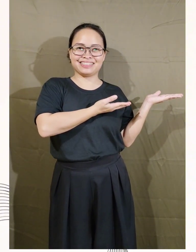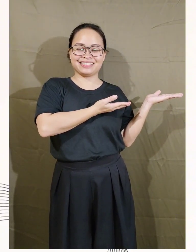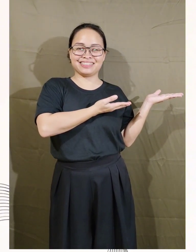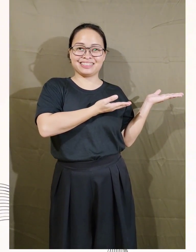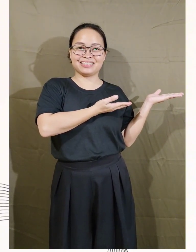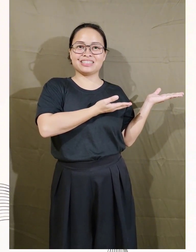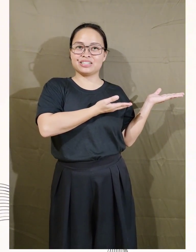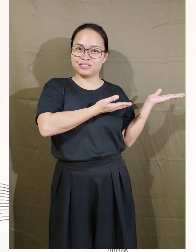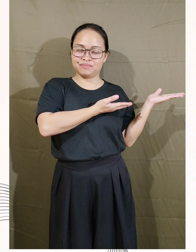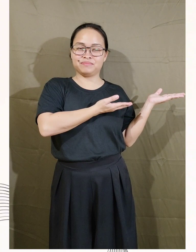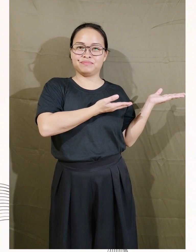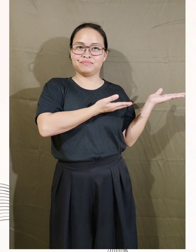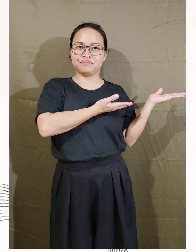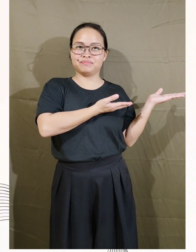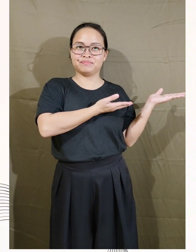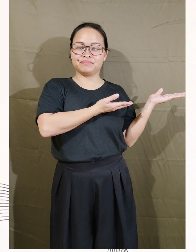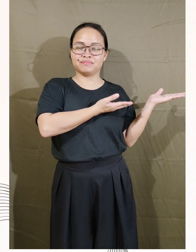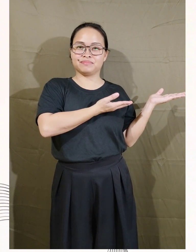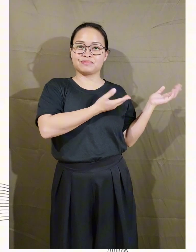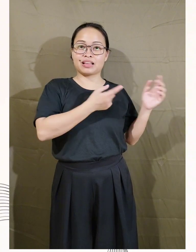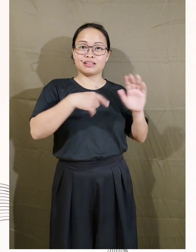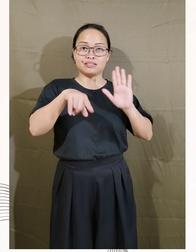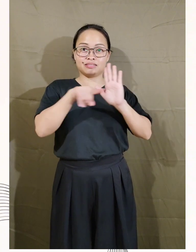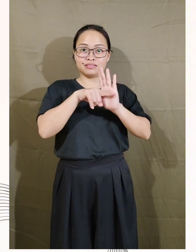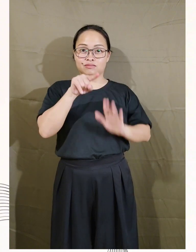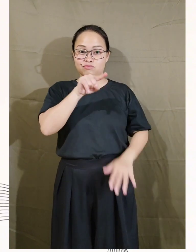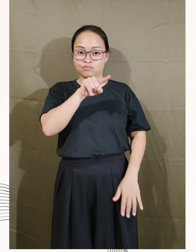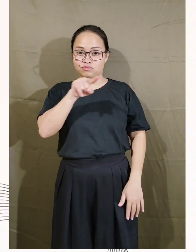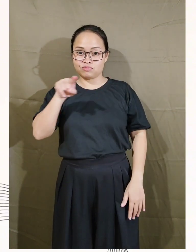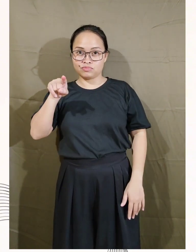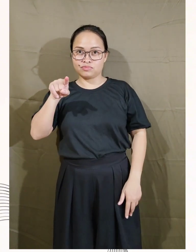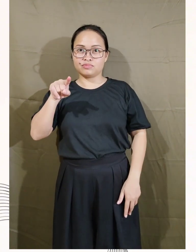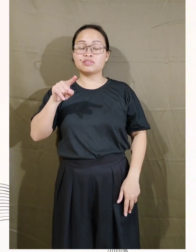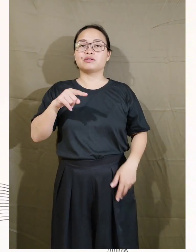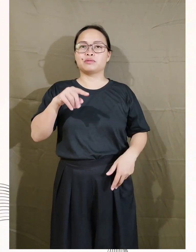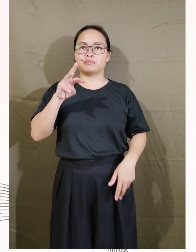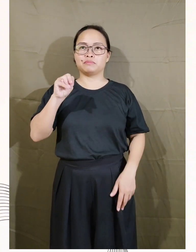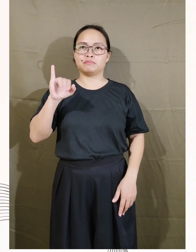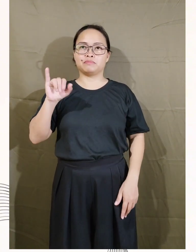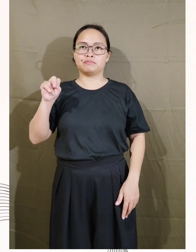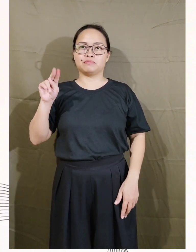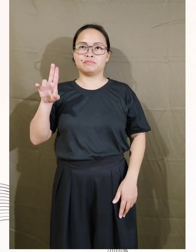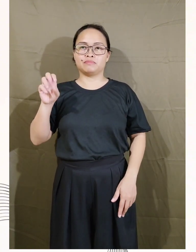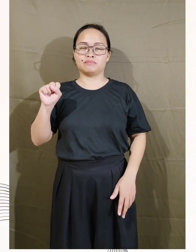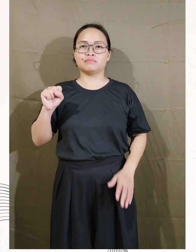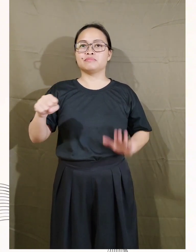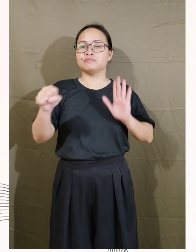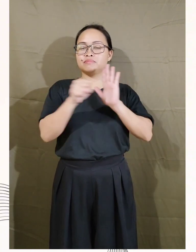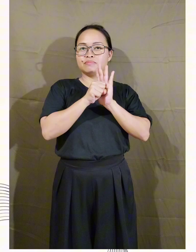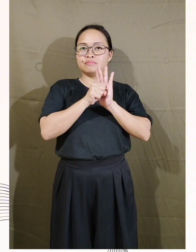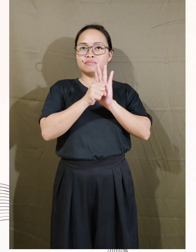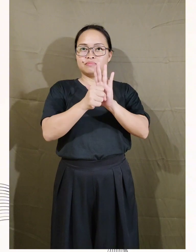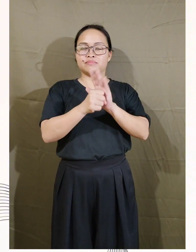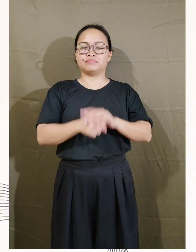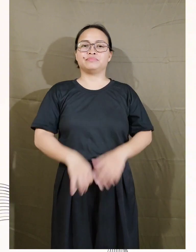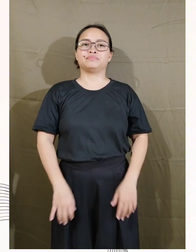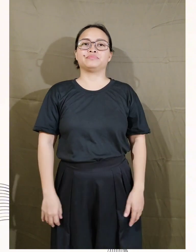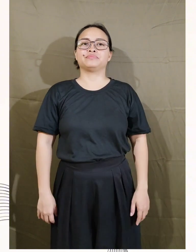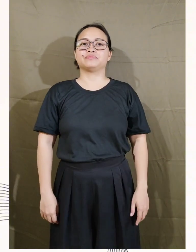Now, that is the minus sign, which indicates that we are performing a subtraction